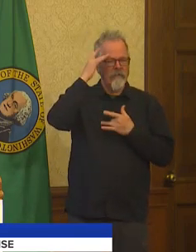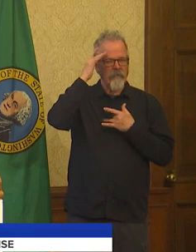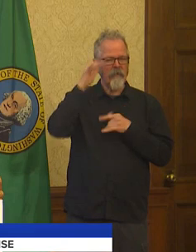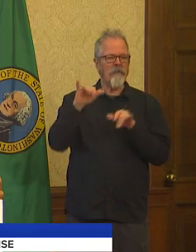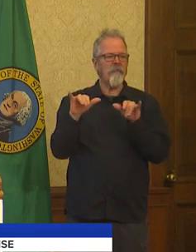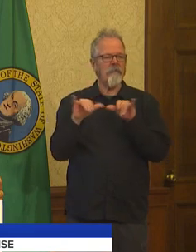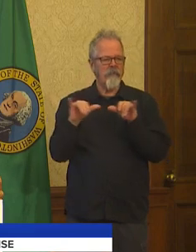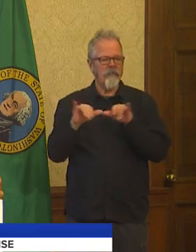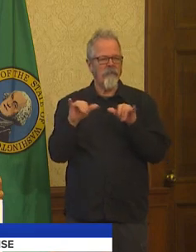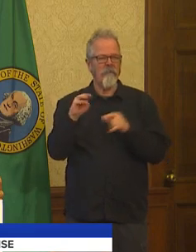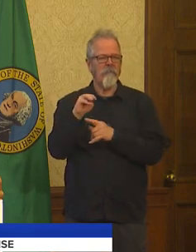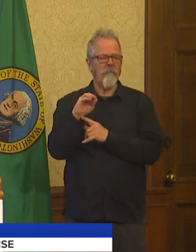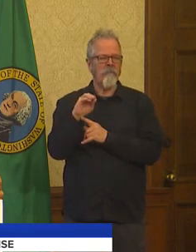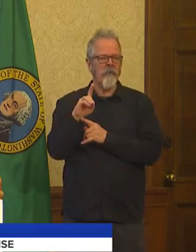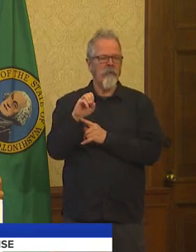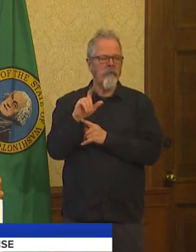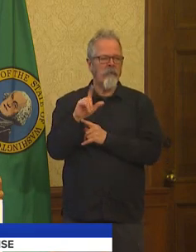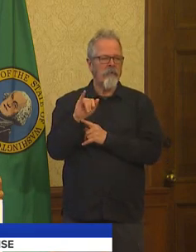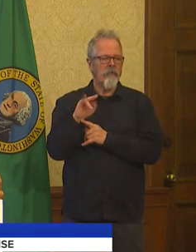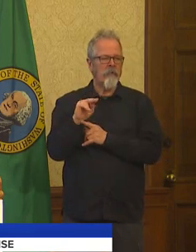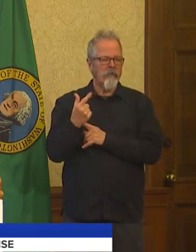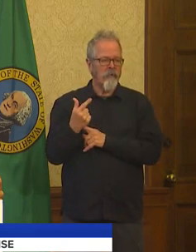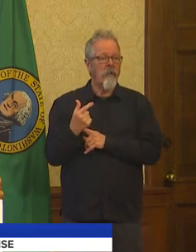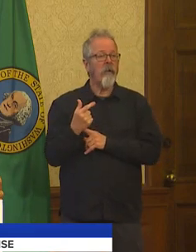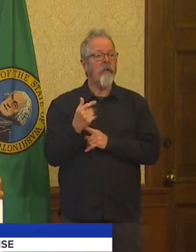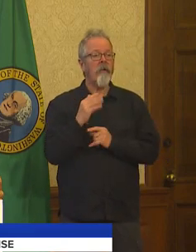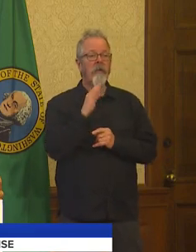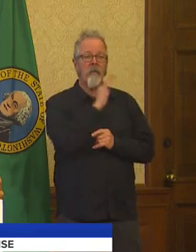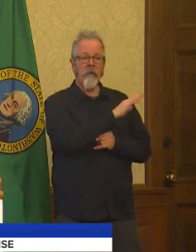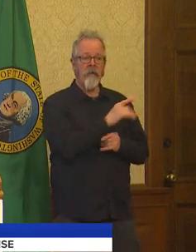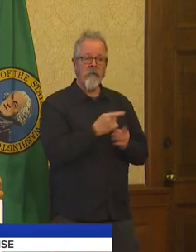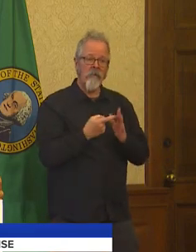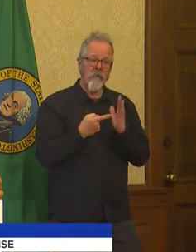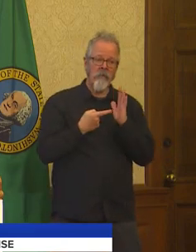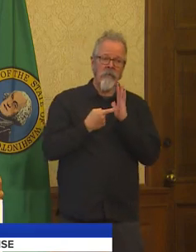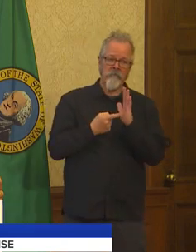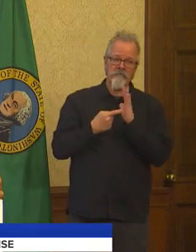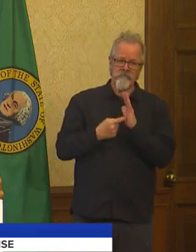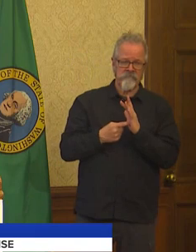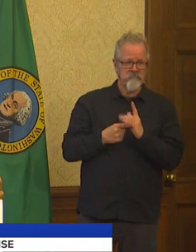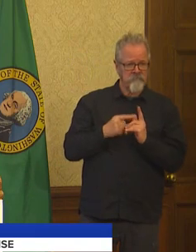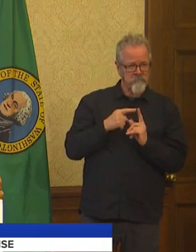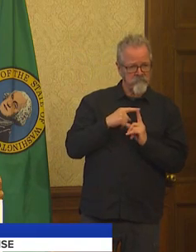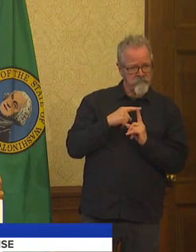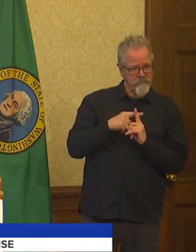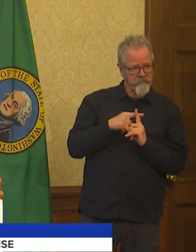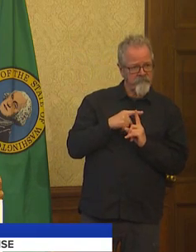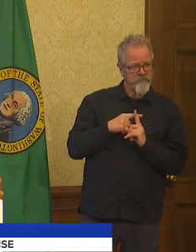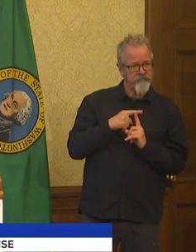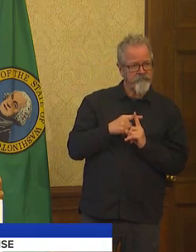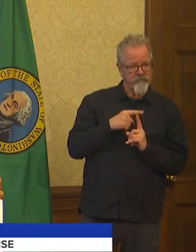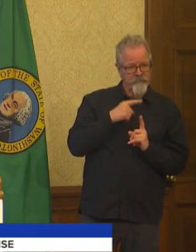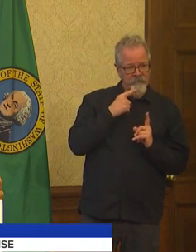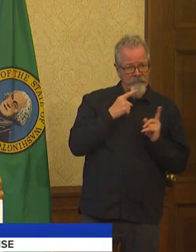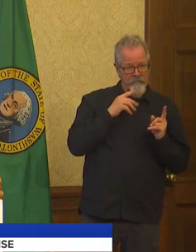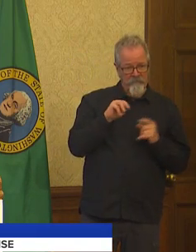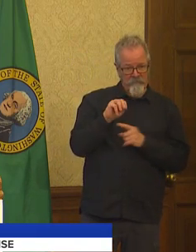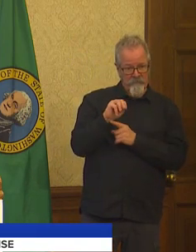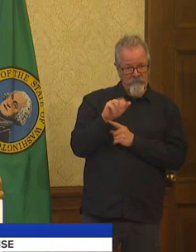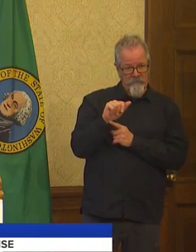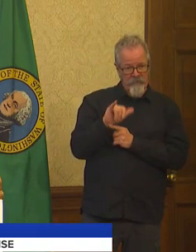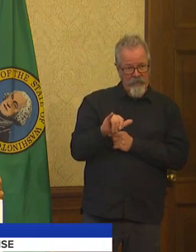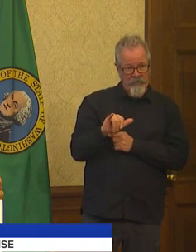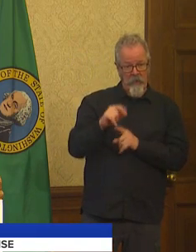end of May, assuming that we continue our social distancing. So we need to know that those numbers